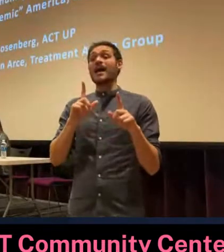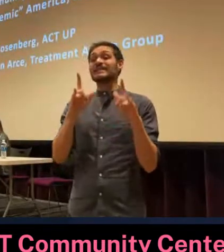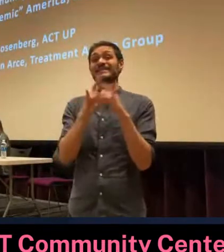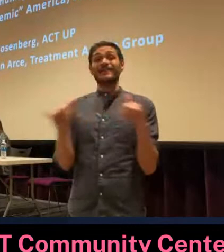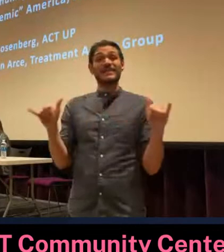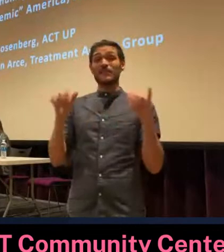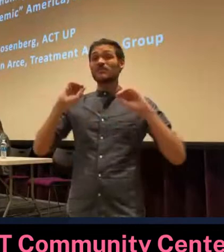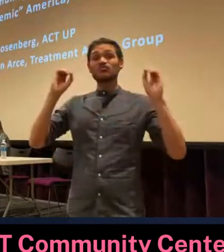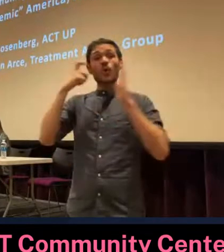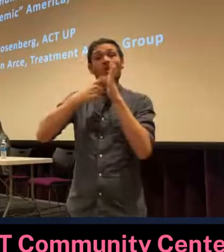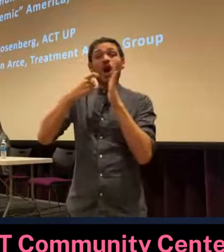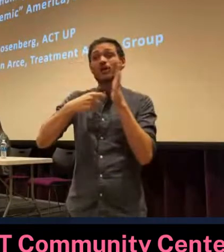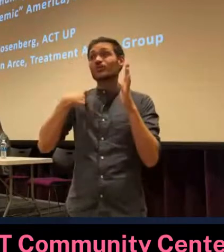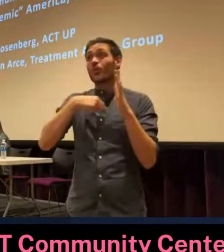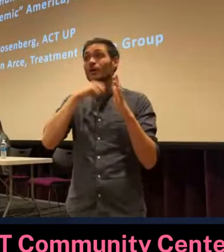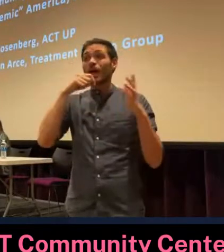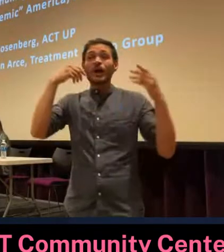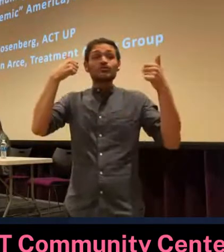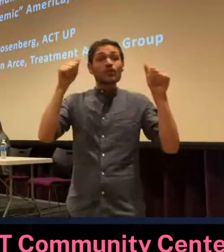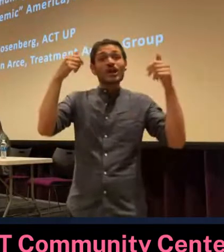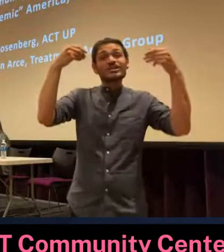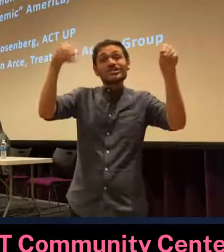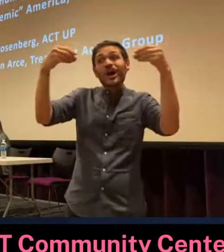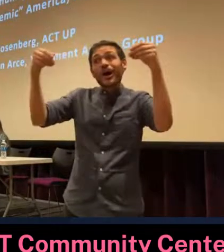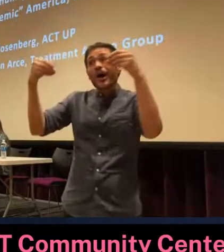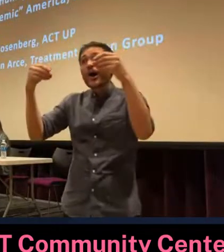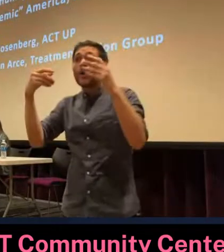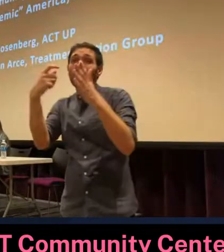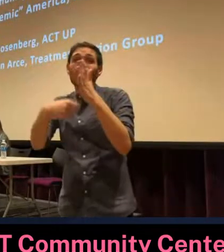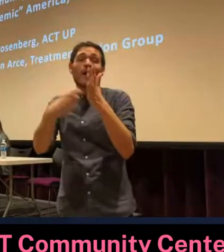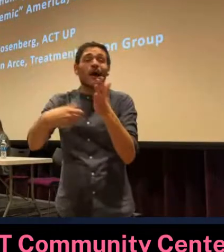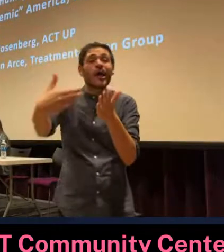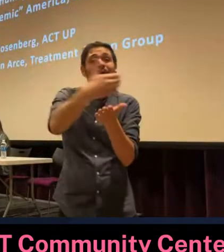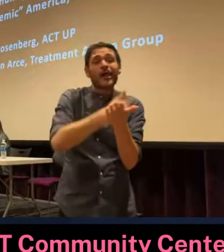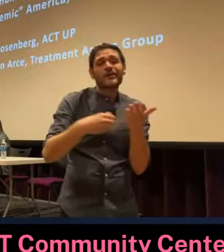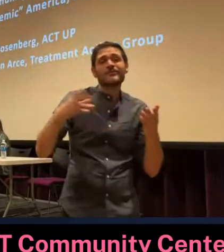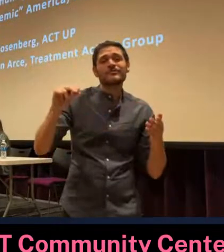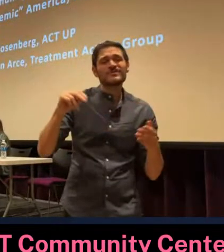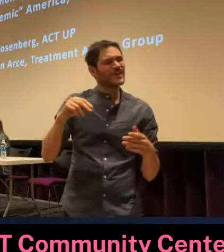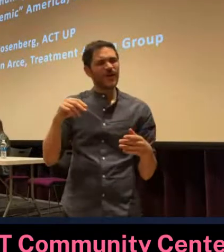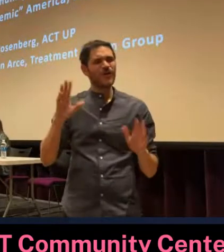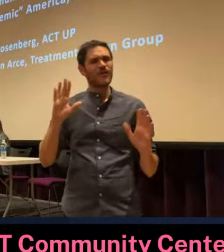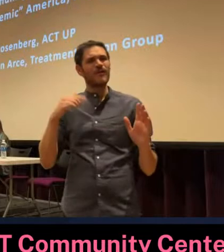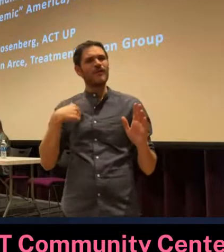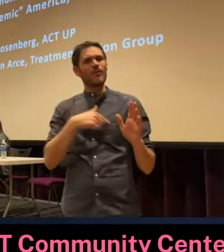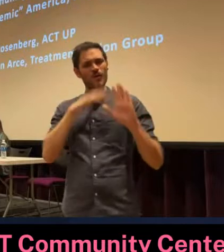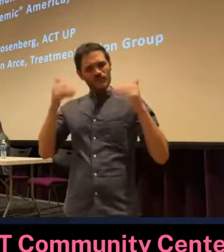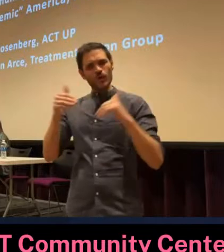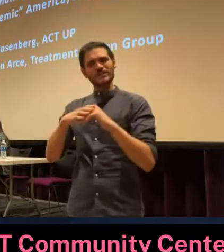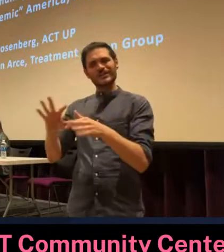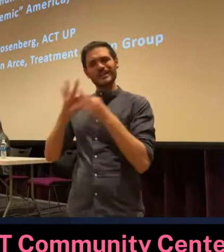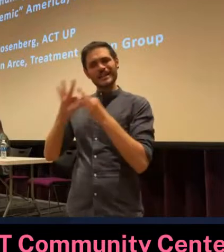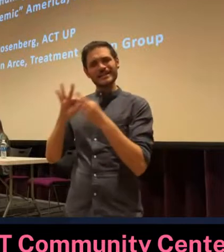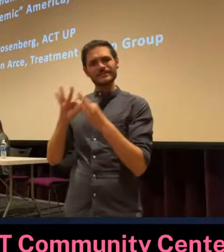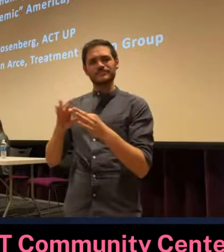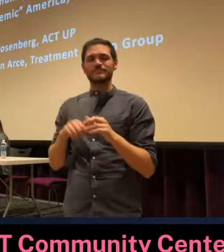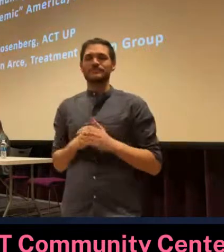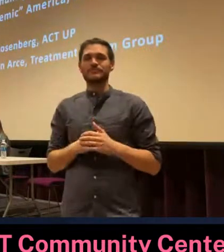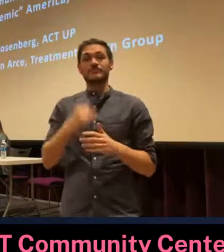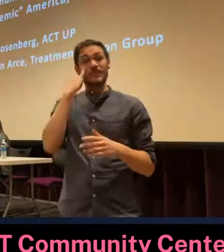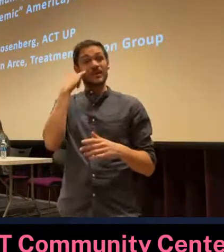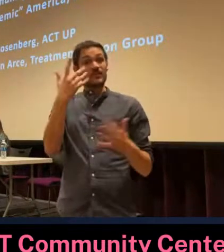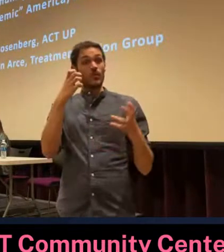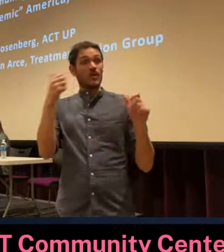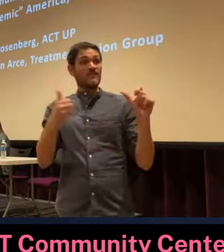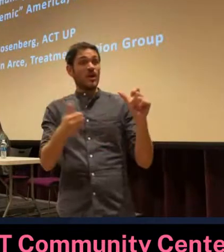space, for you to sell t-shirts. We're not interested in that. We're interested in that connection. And for you to follow the money is go to